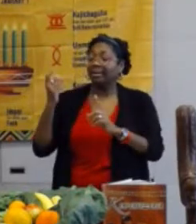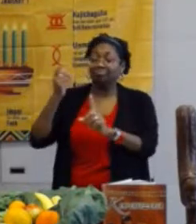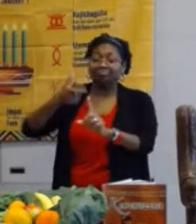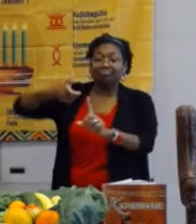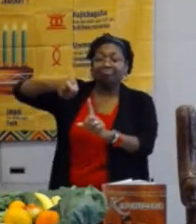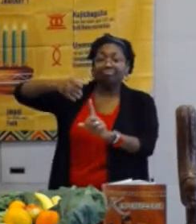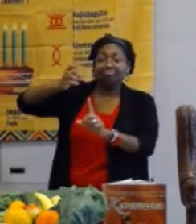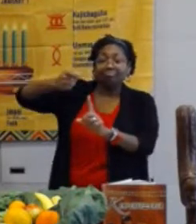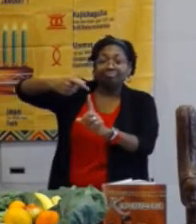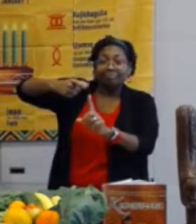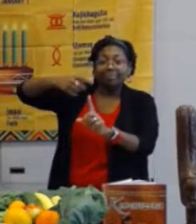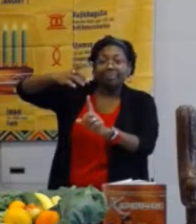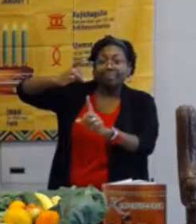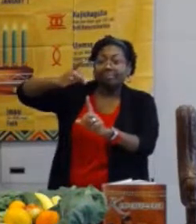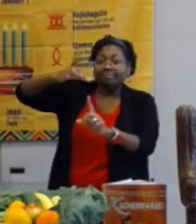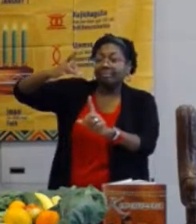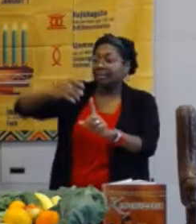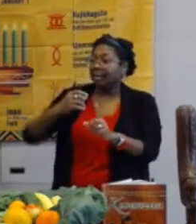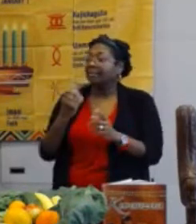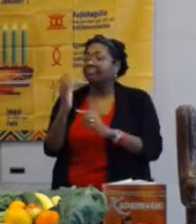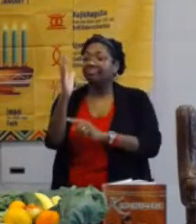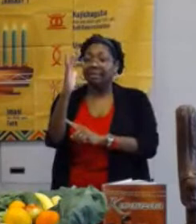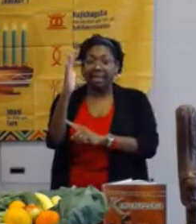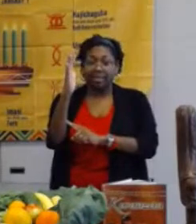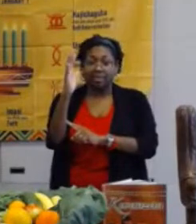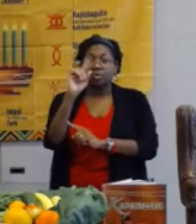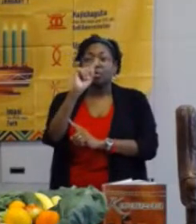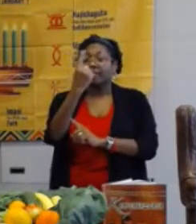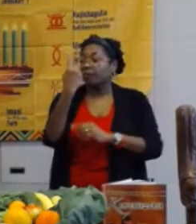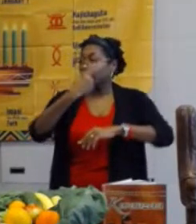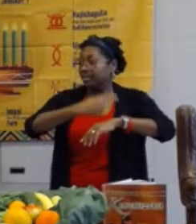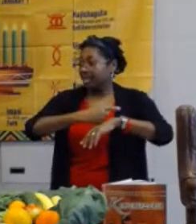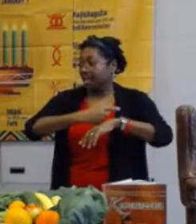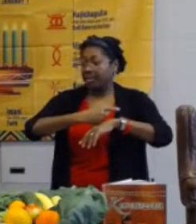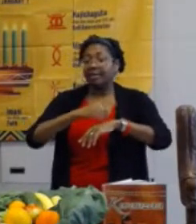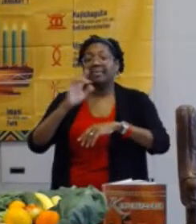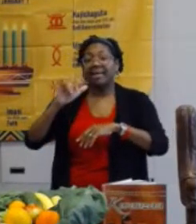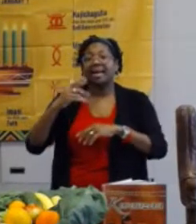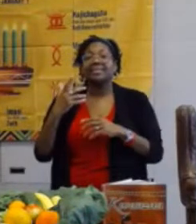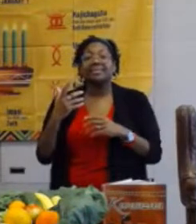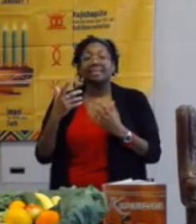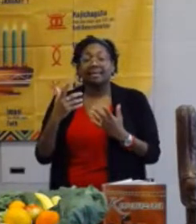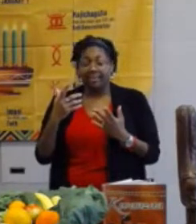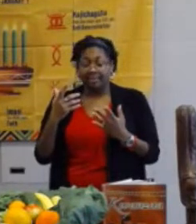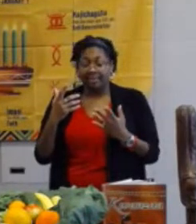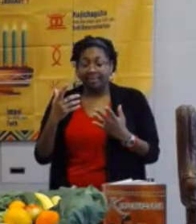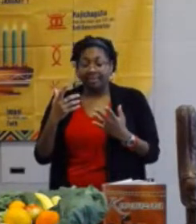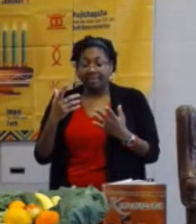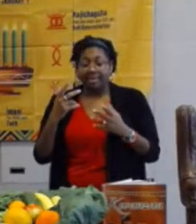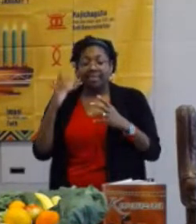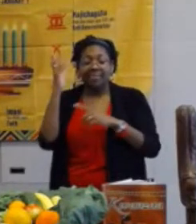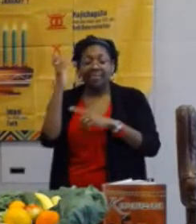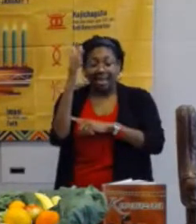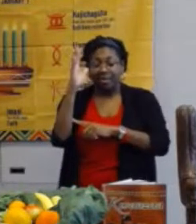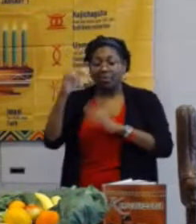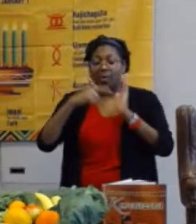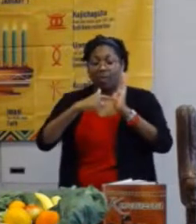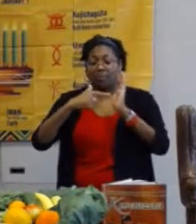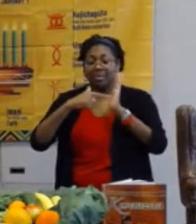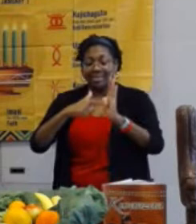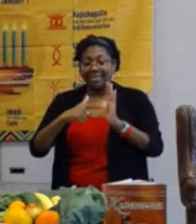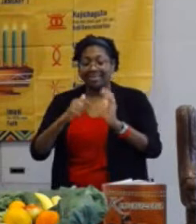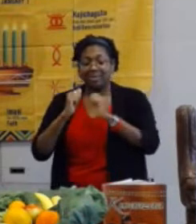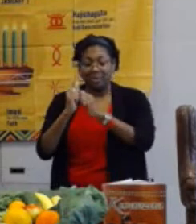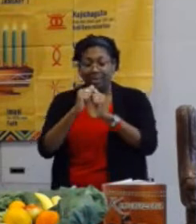day. So the first day, the candle that is lit is a candle that represents unity, umoja.